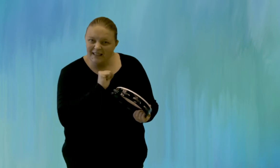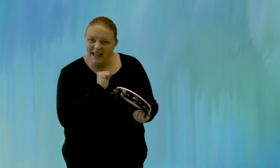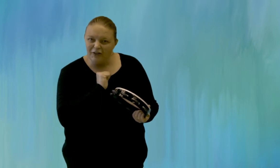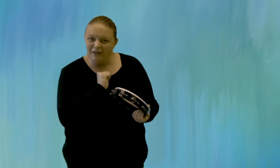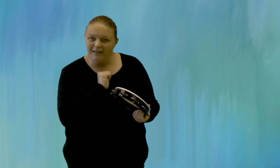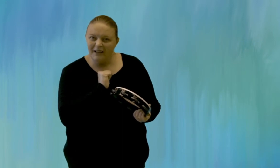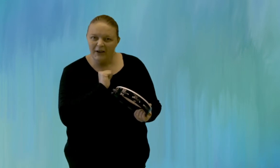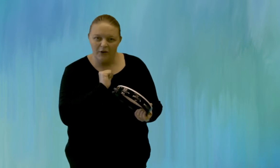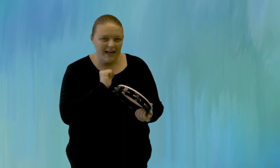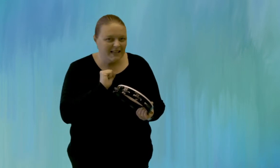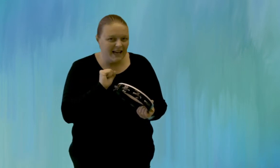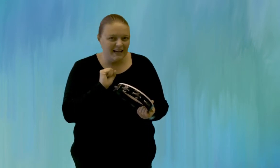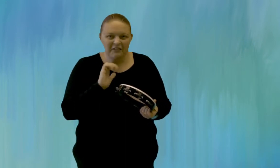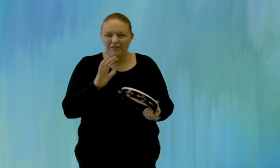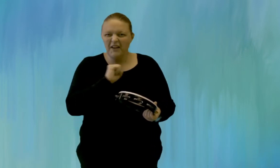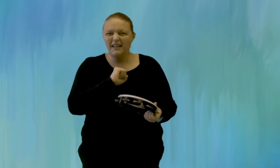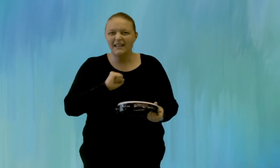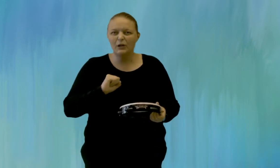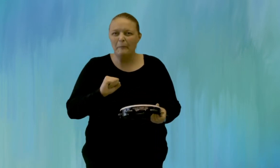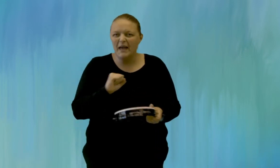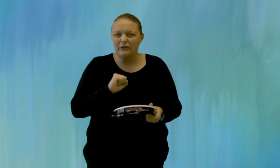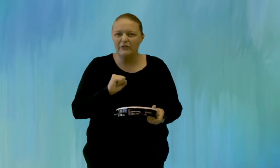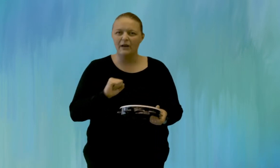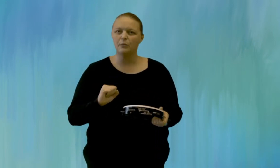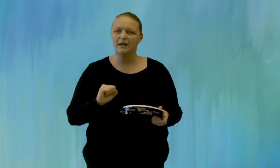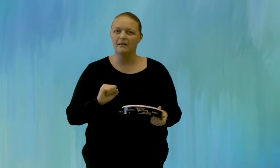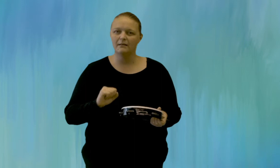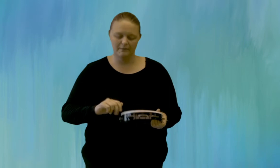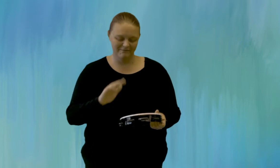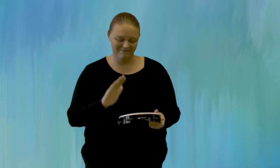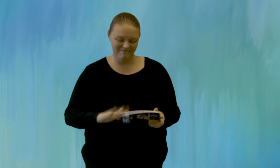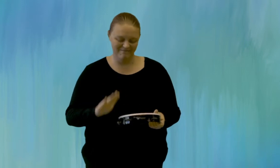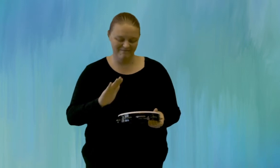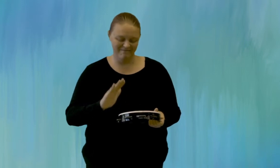together, creating that fun little metal sound we hear.